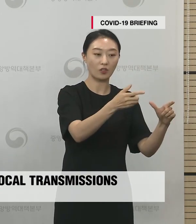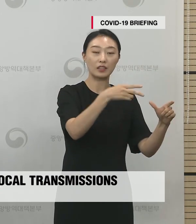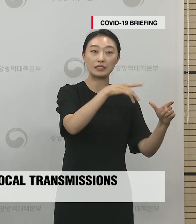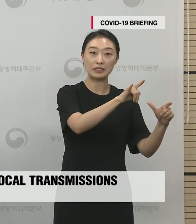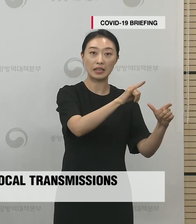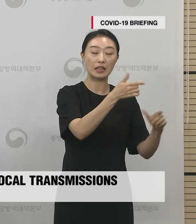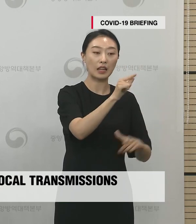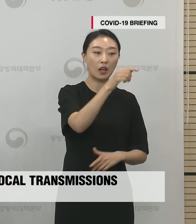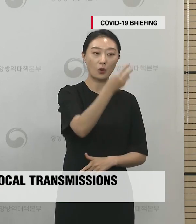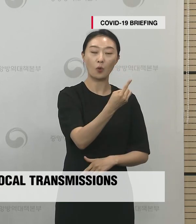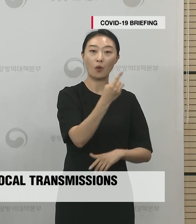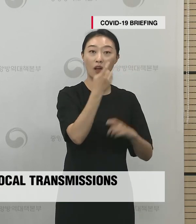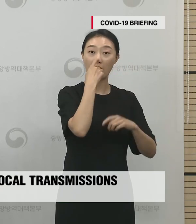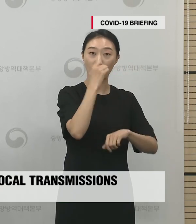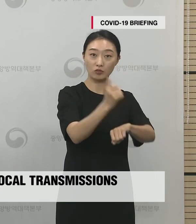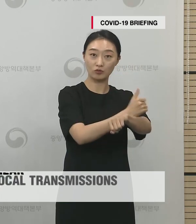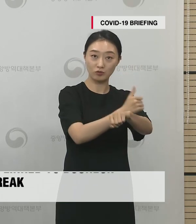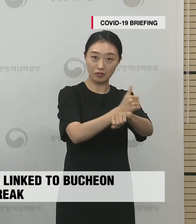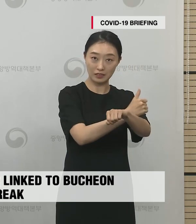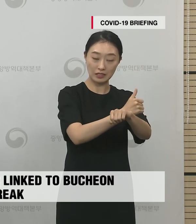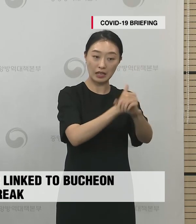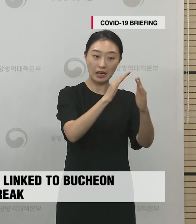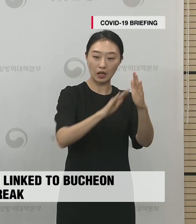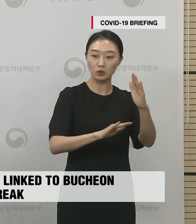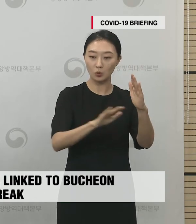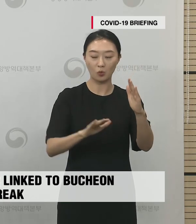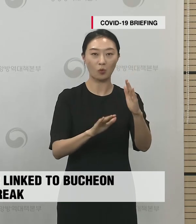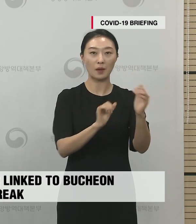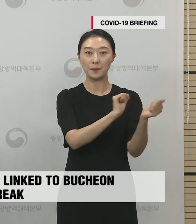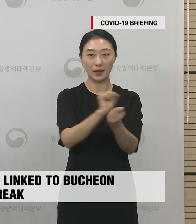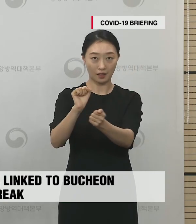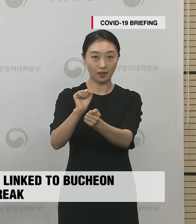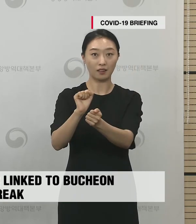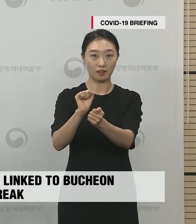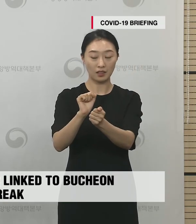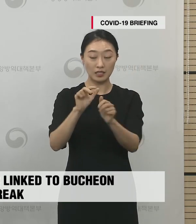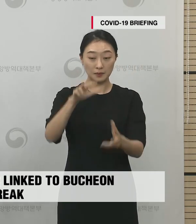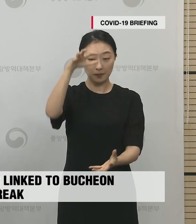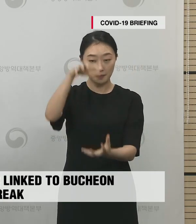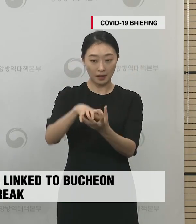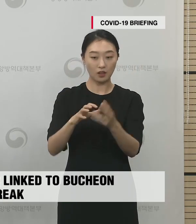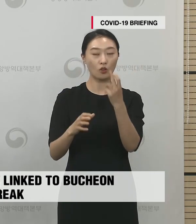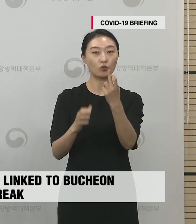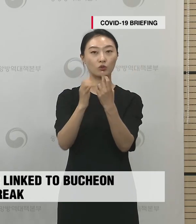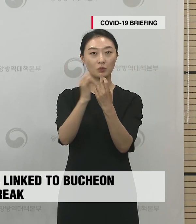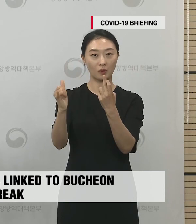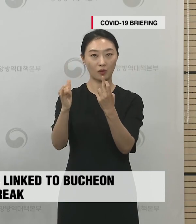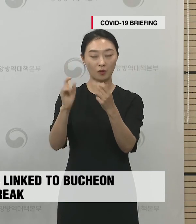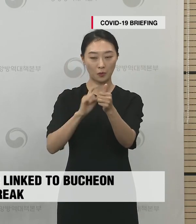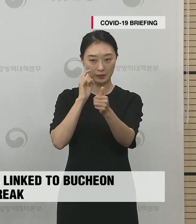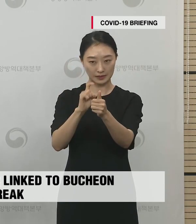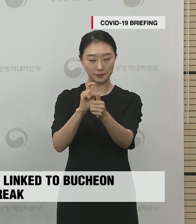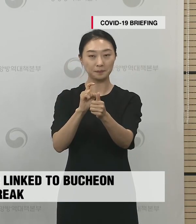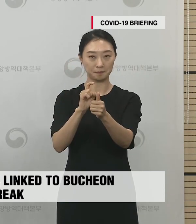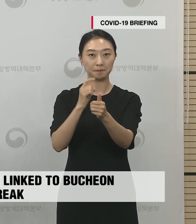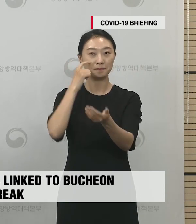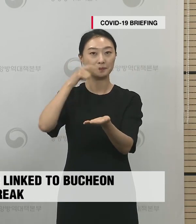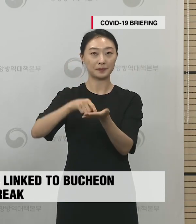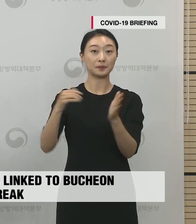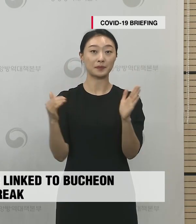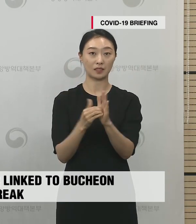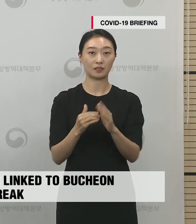and they were also 1 more additional confirmed case, and the total now